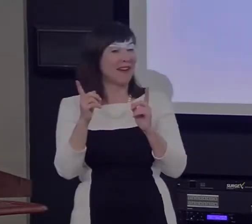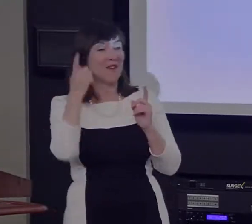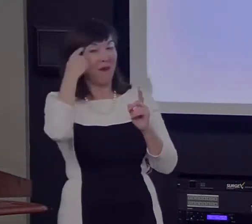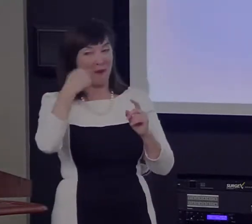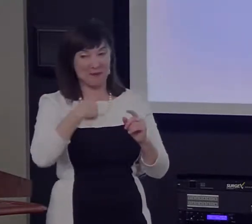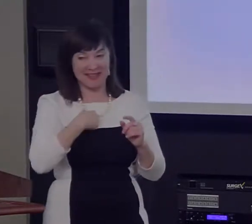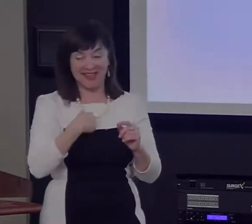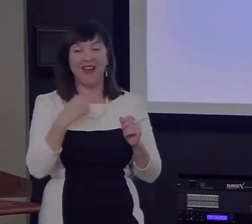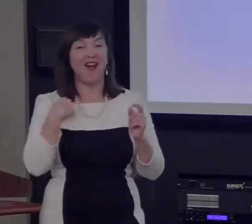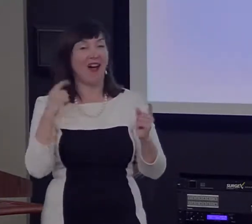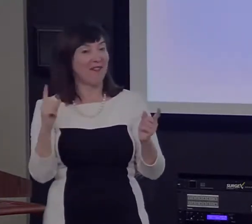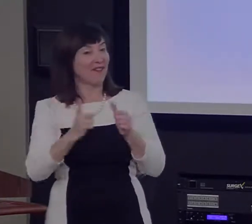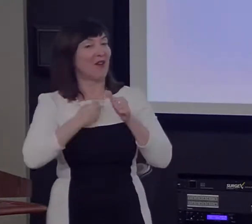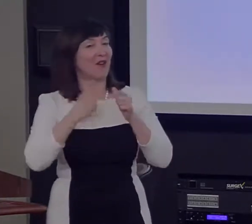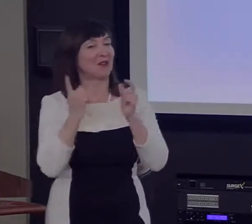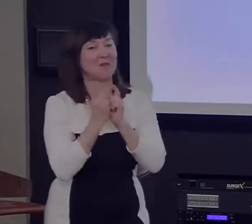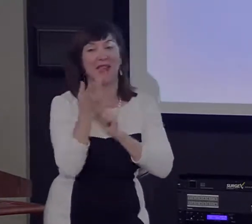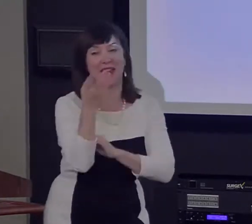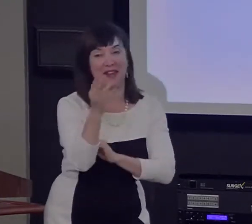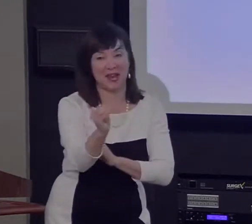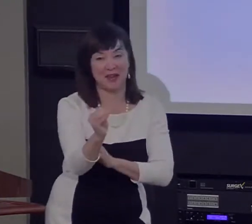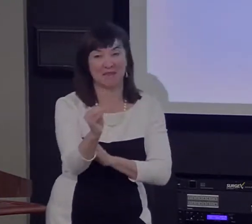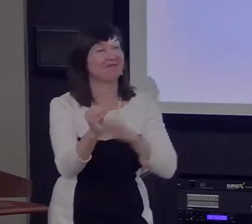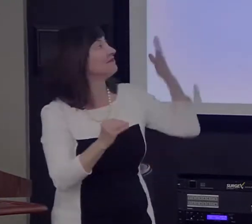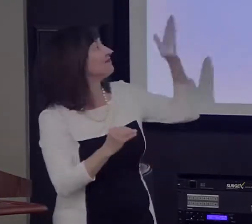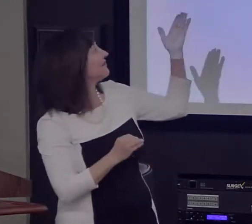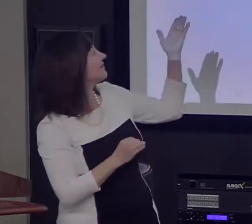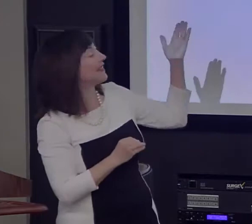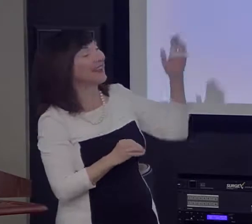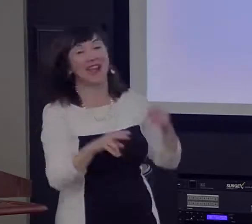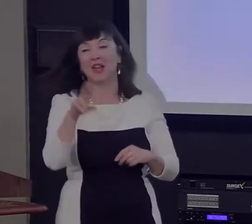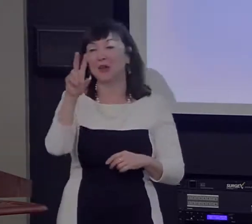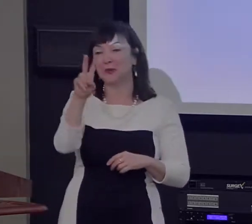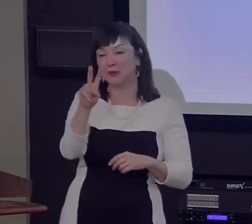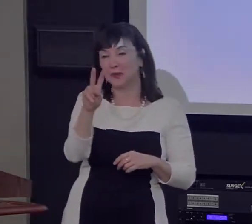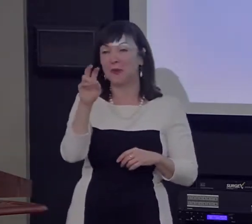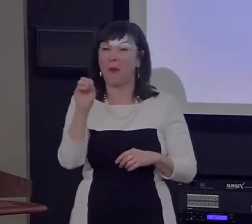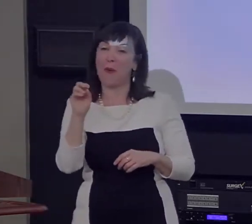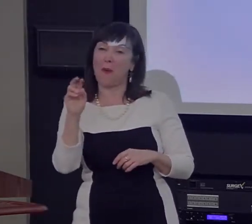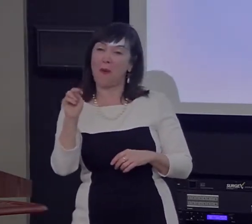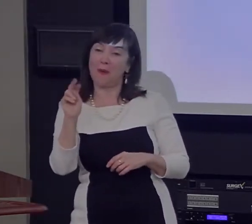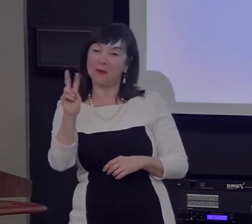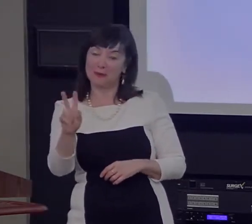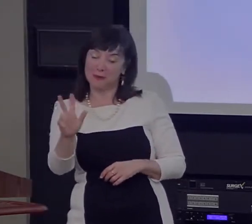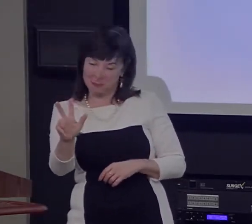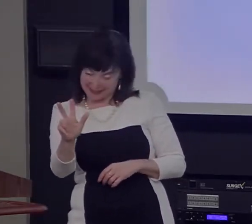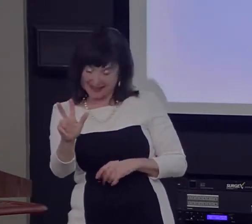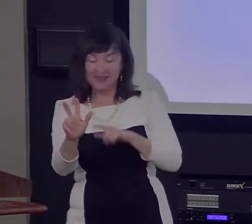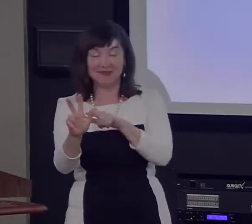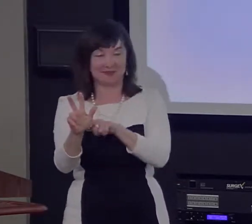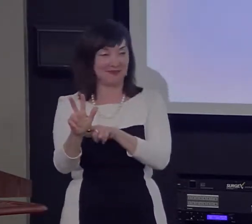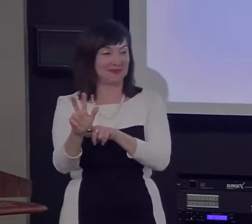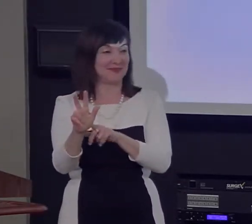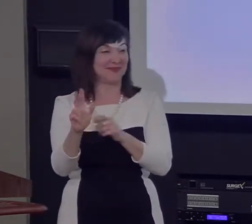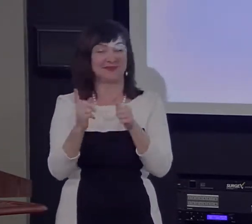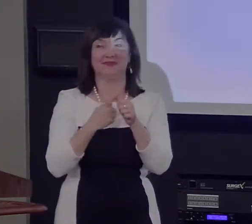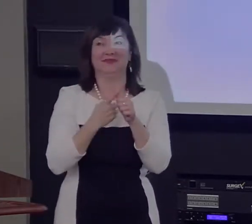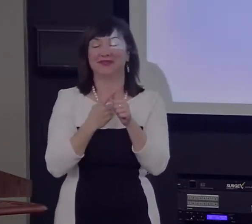You see him here with us today, but I also recall when I first met him back